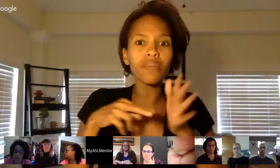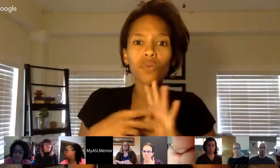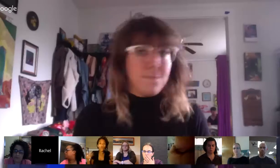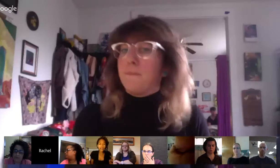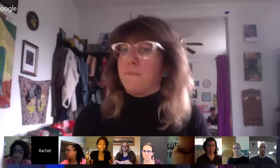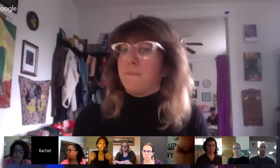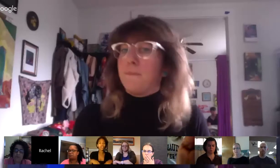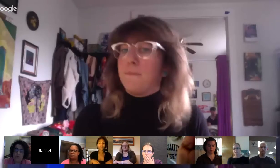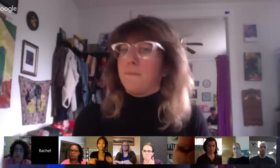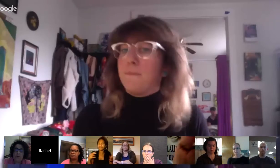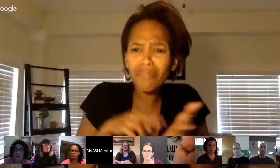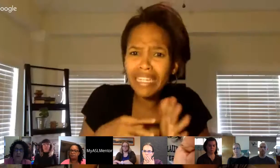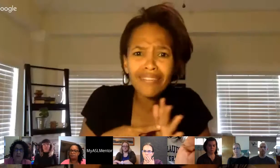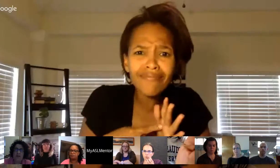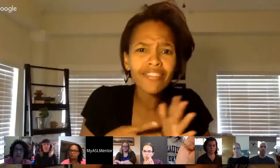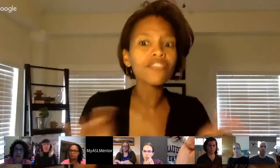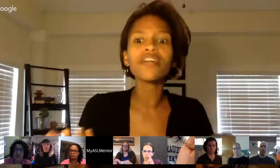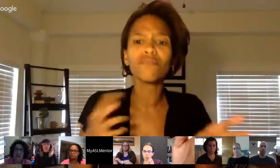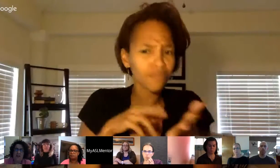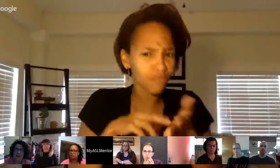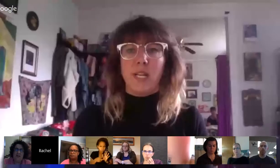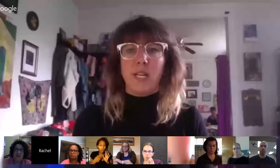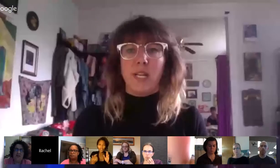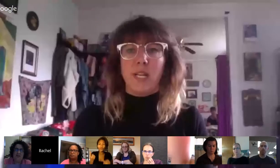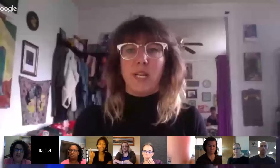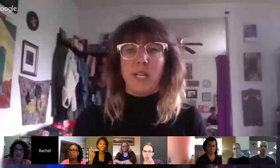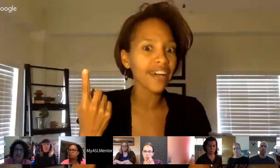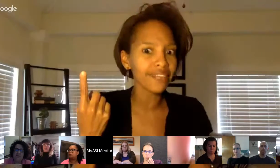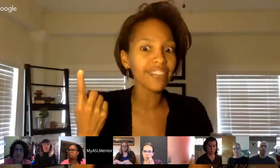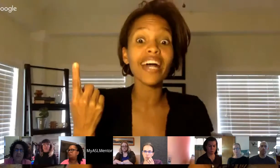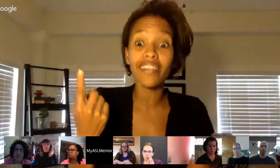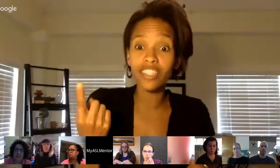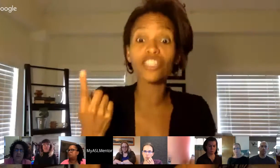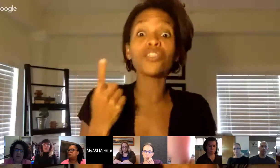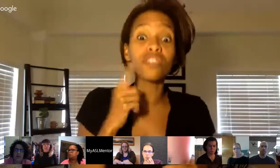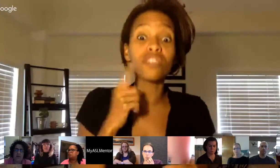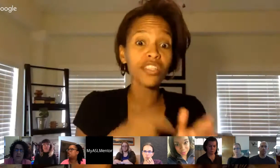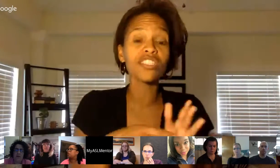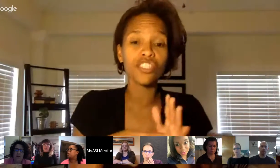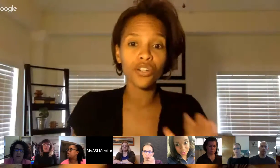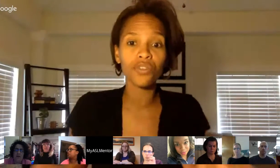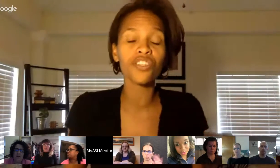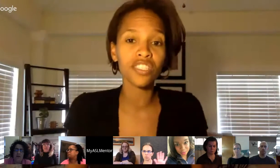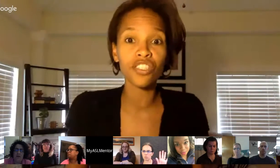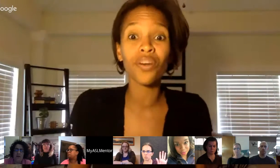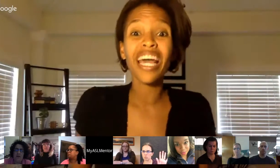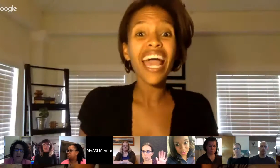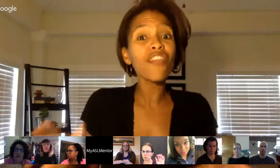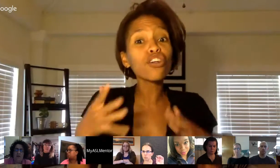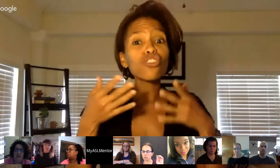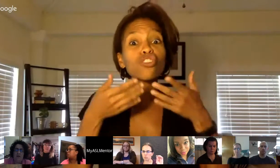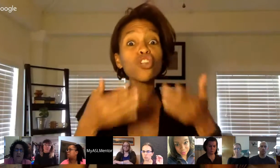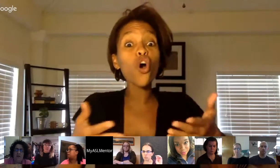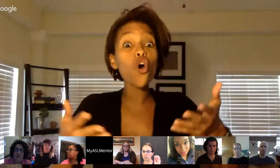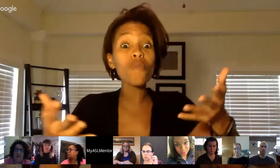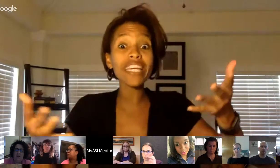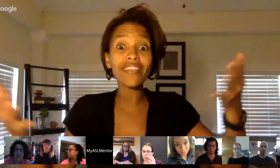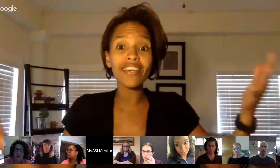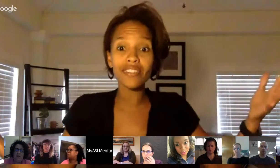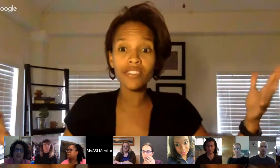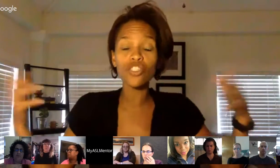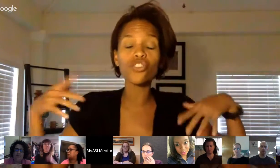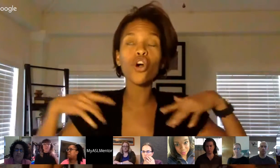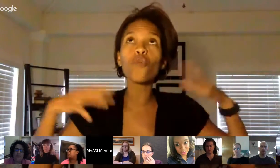even mean what? Just mean. All you need is that one sign. Exactly. That's a good thing to know. Good thing to know. And there are so